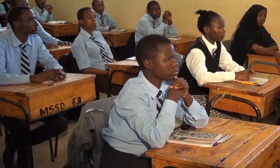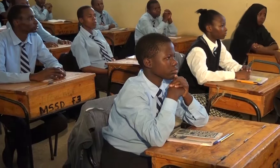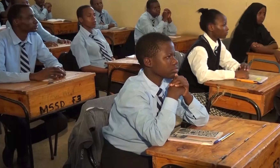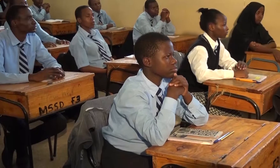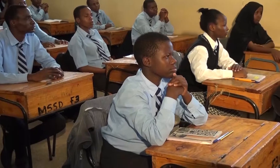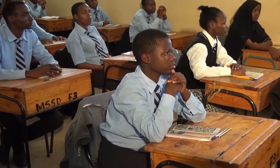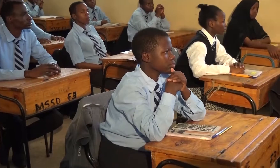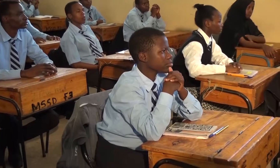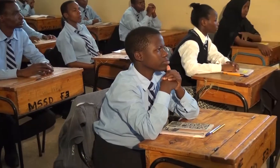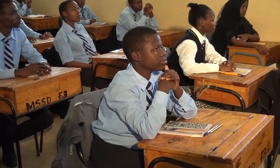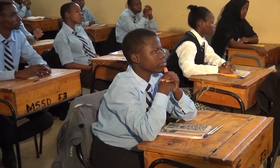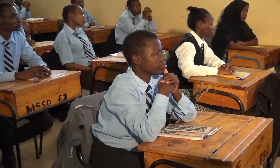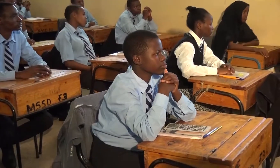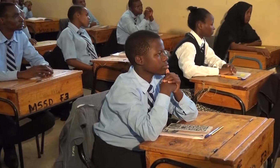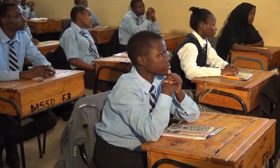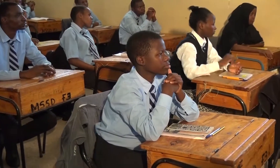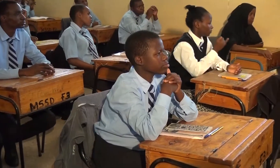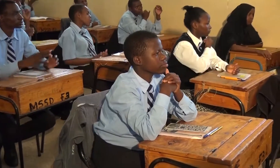And that is Joseph.